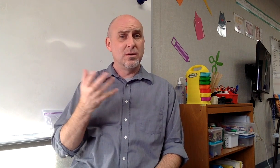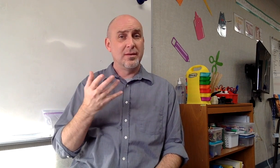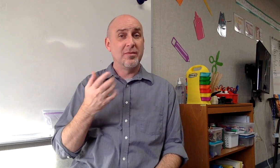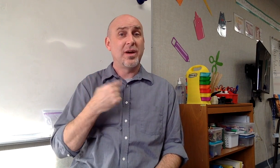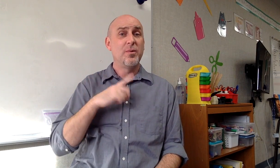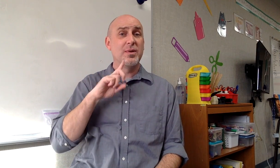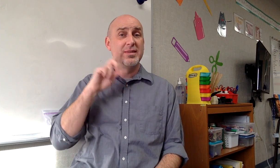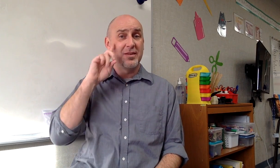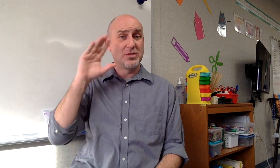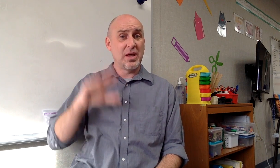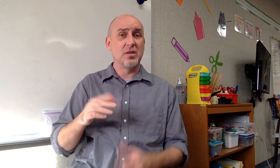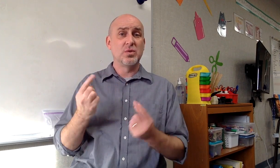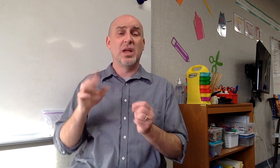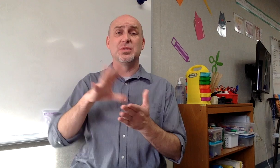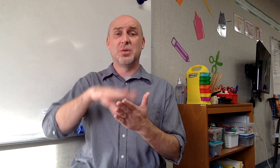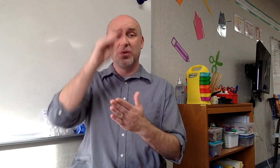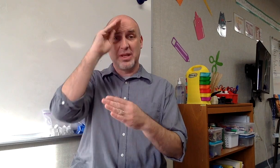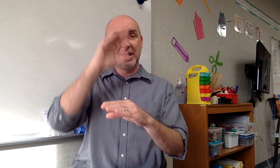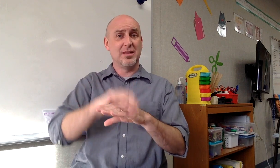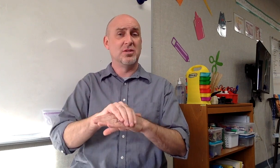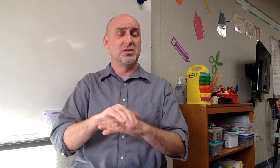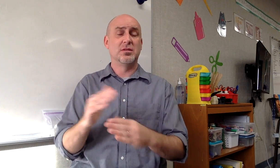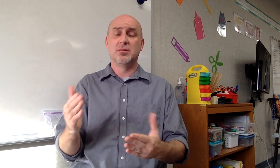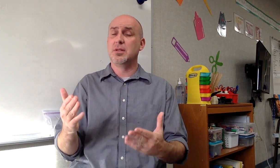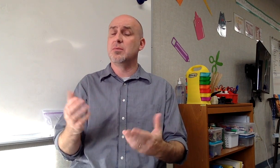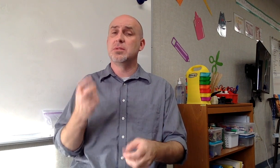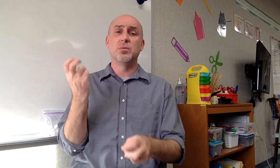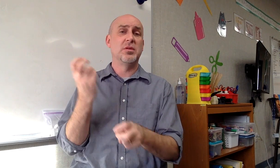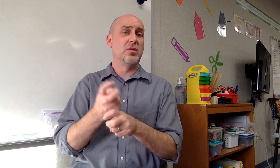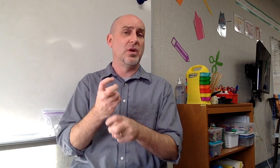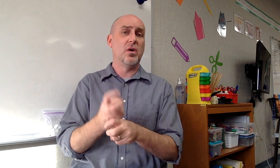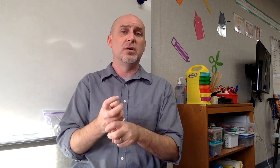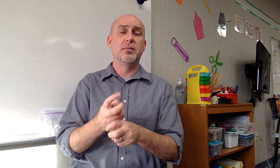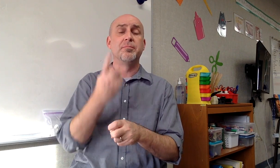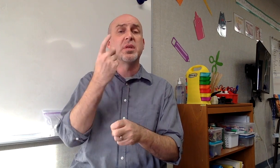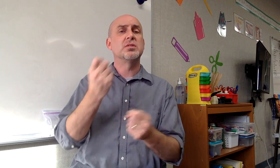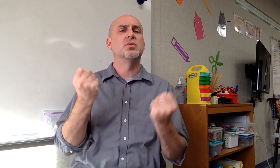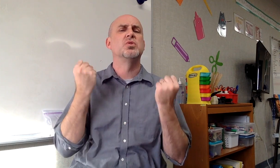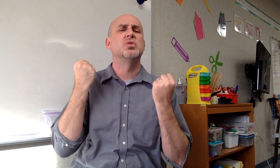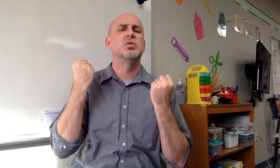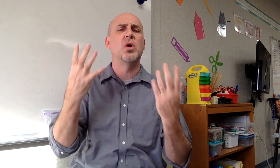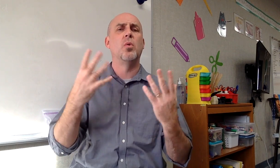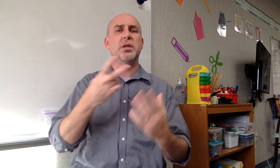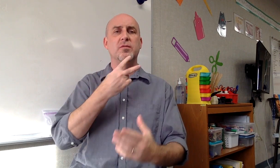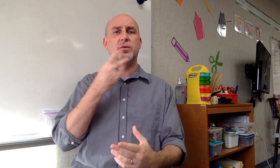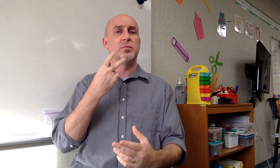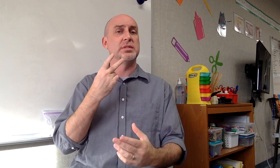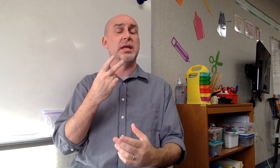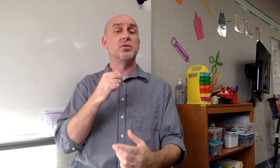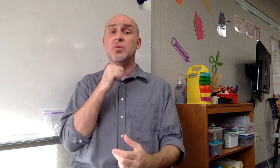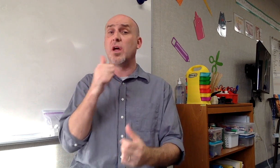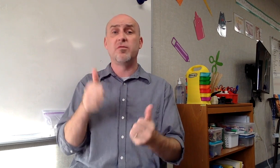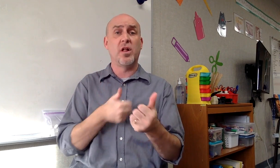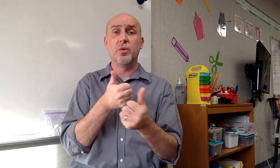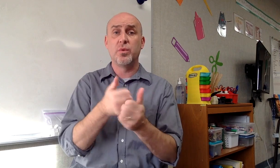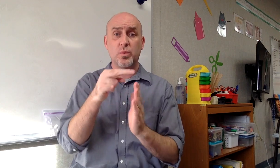if I were a deaf child trying to learn English, this would be very hard because there are so many verbs that do not follow the